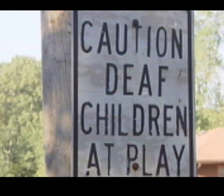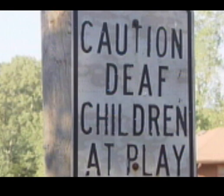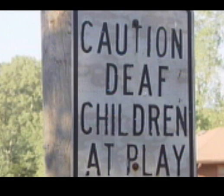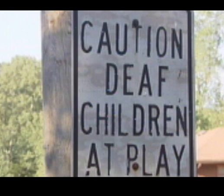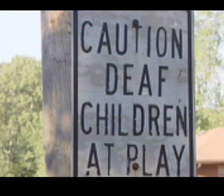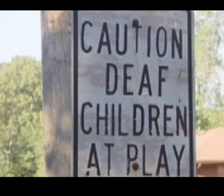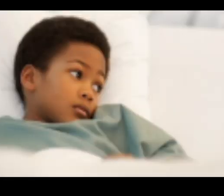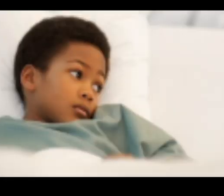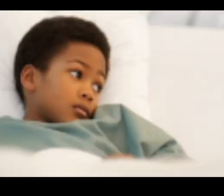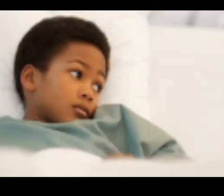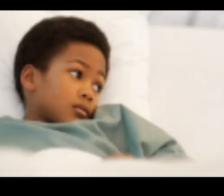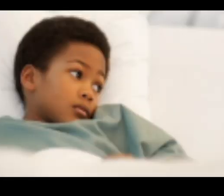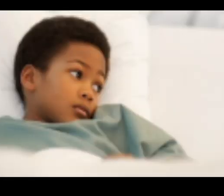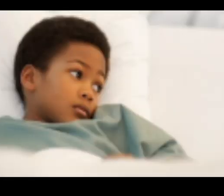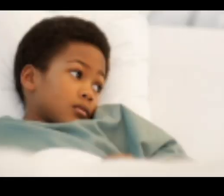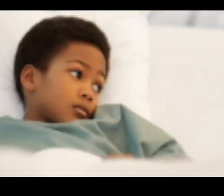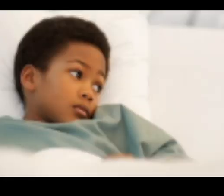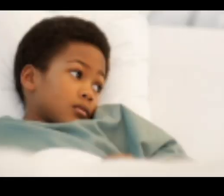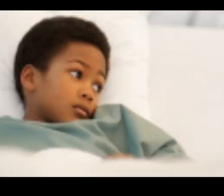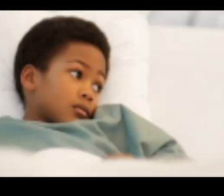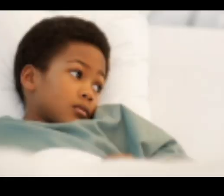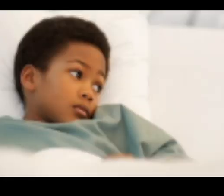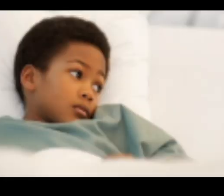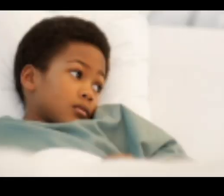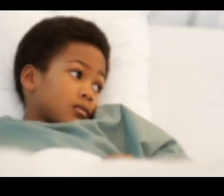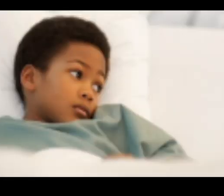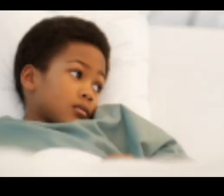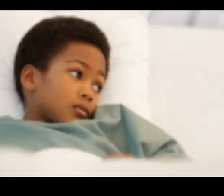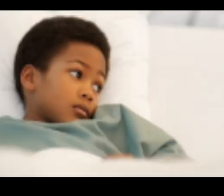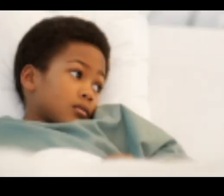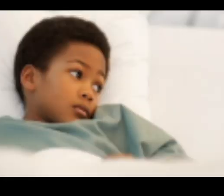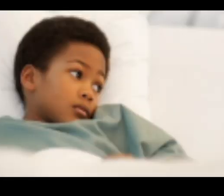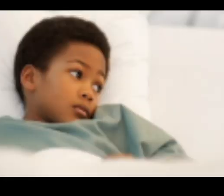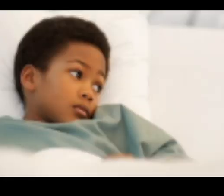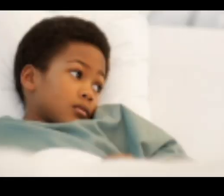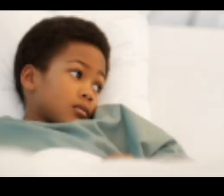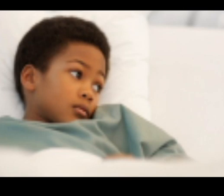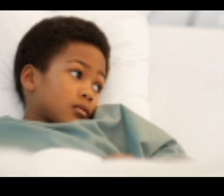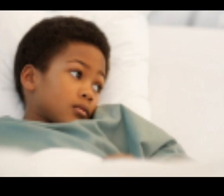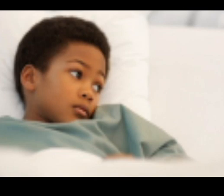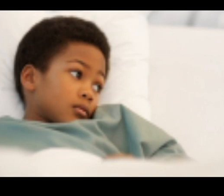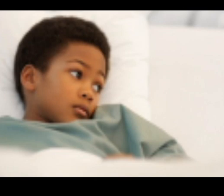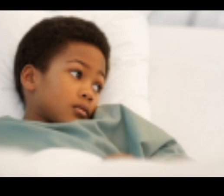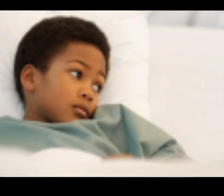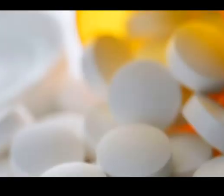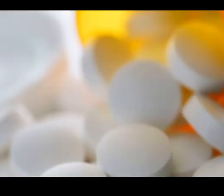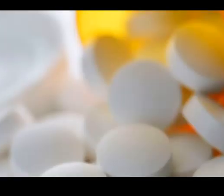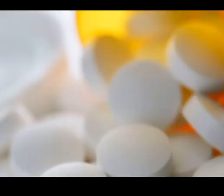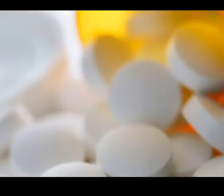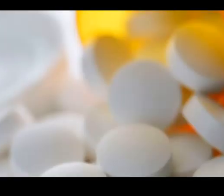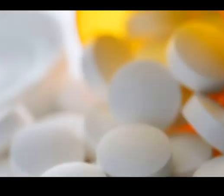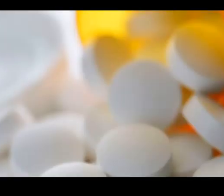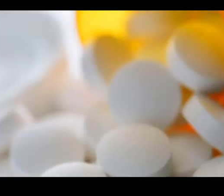life. At the age of 7, he became seriously ill and was given an experimental drug that saved his